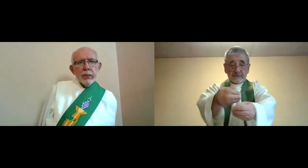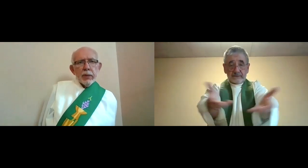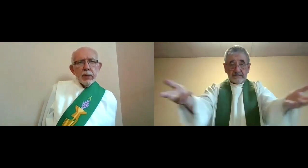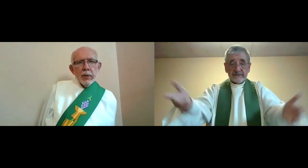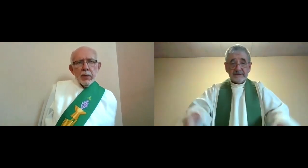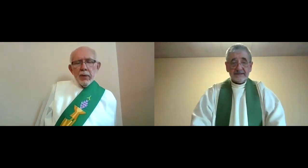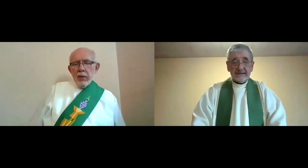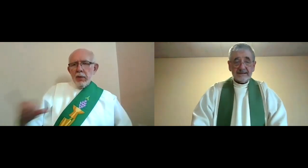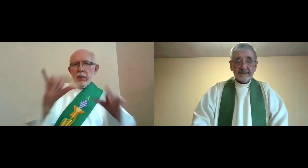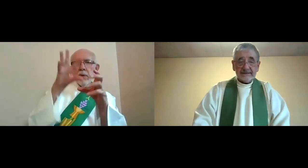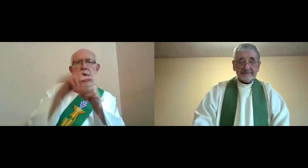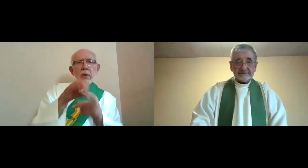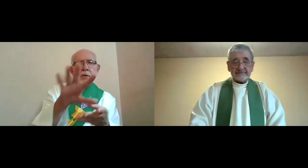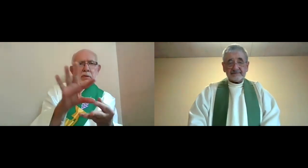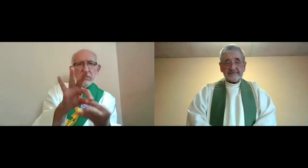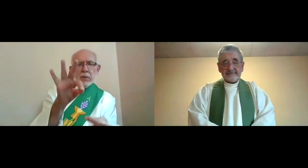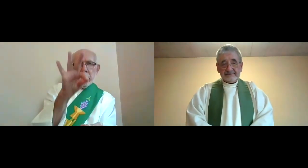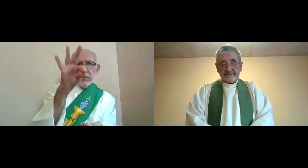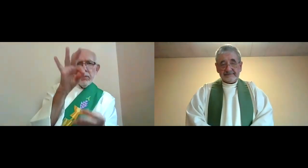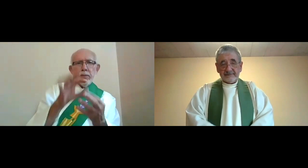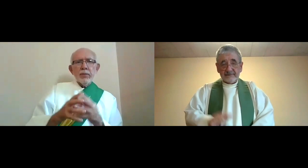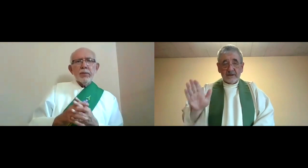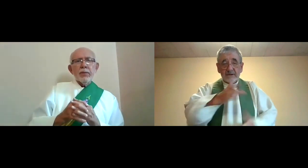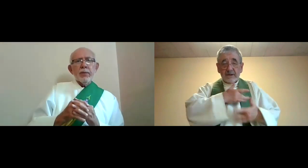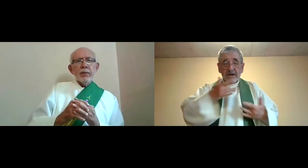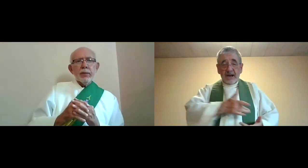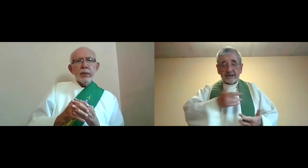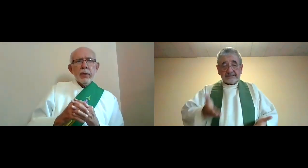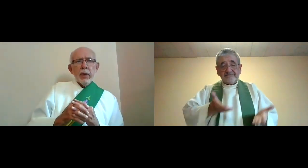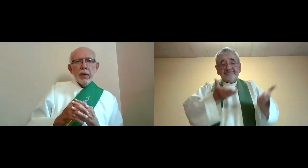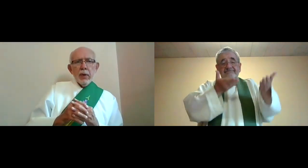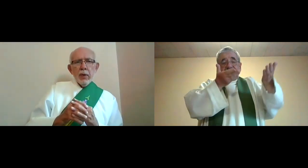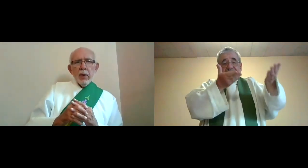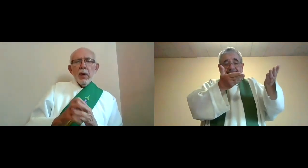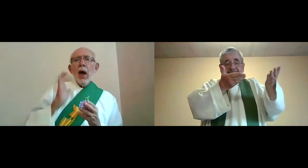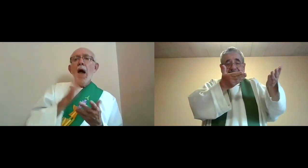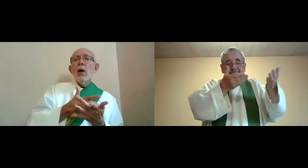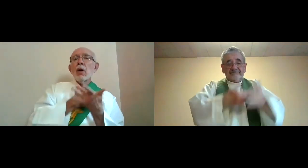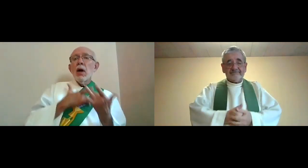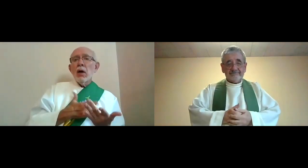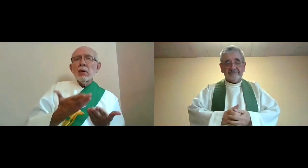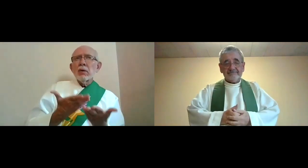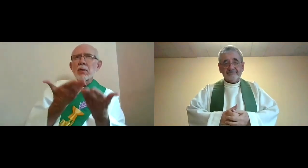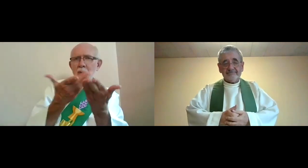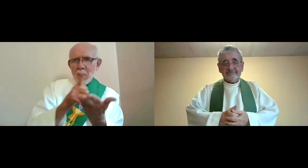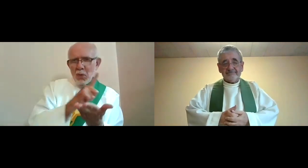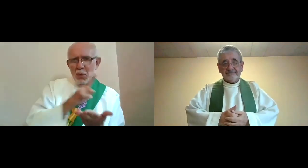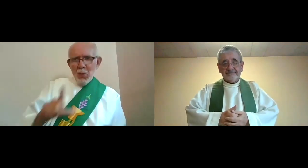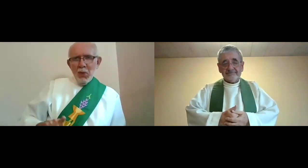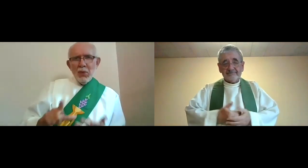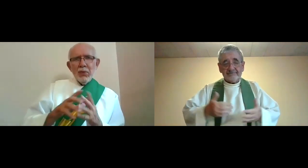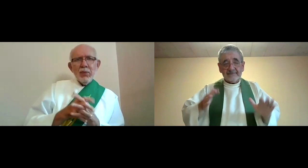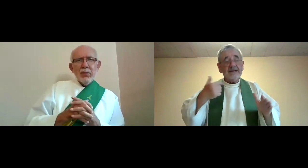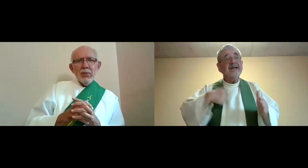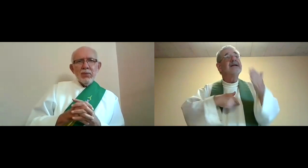The Lord be with you, and with your spirit. Lift up your hearts. We lift them up to